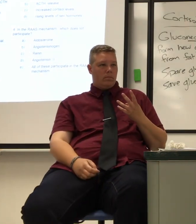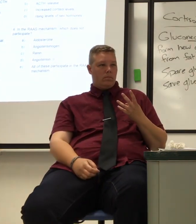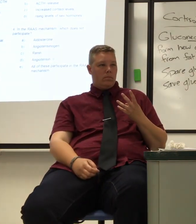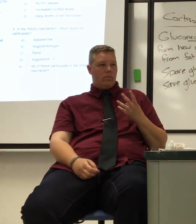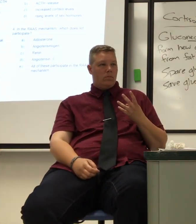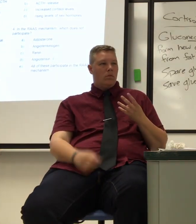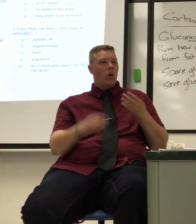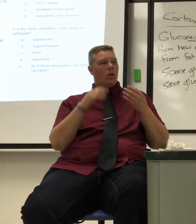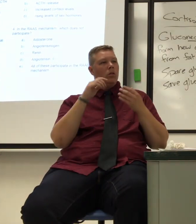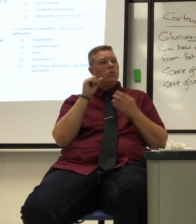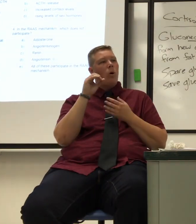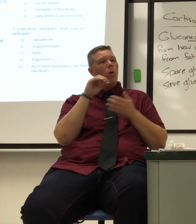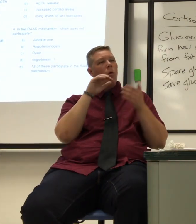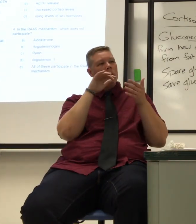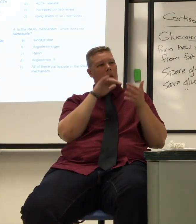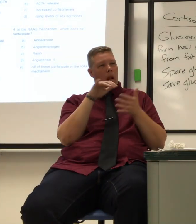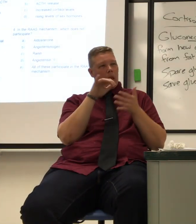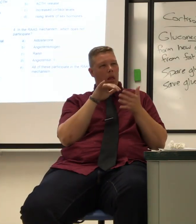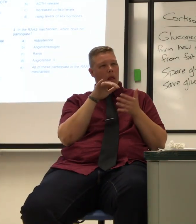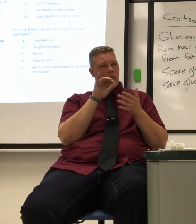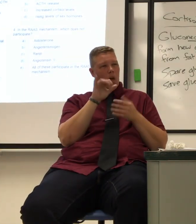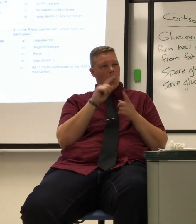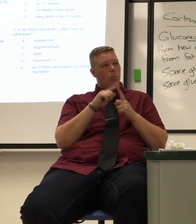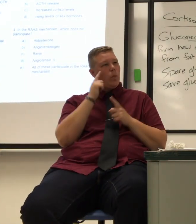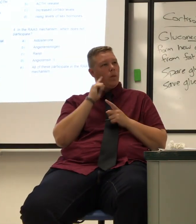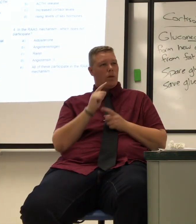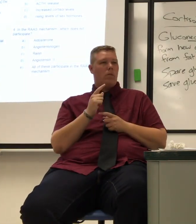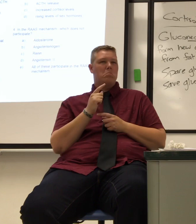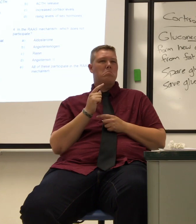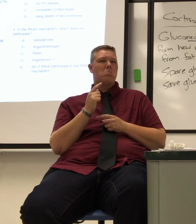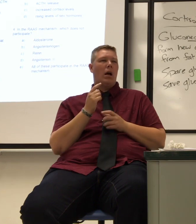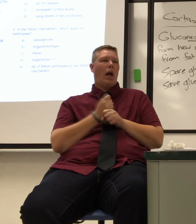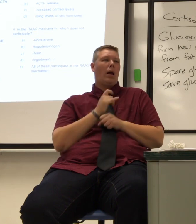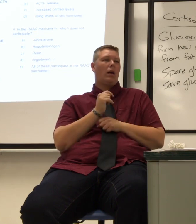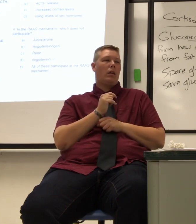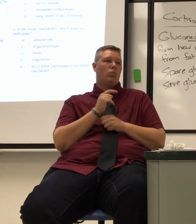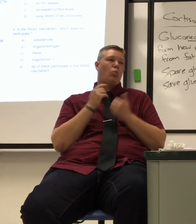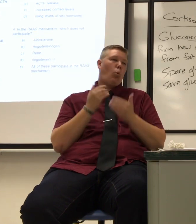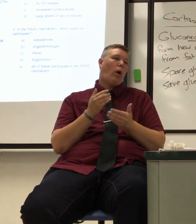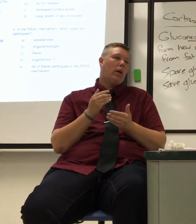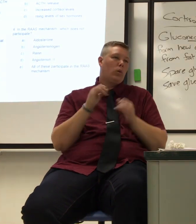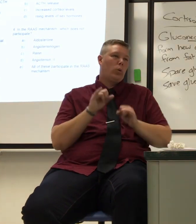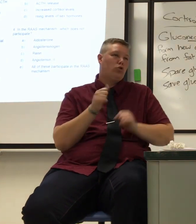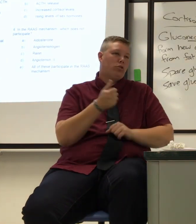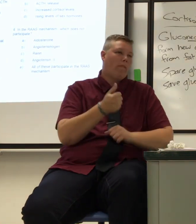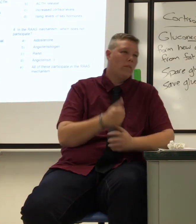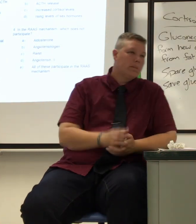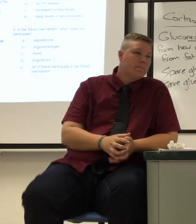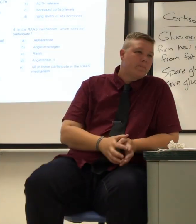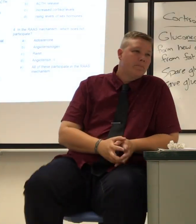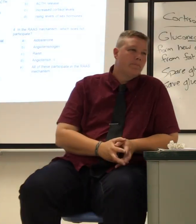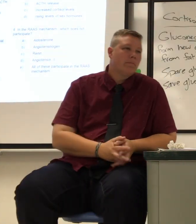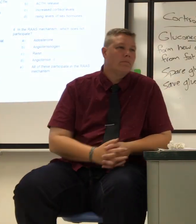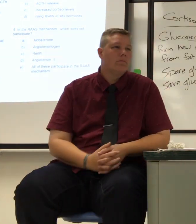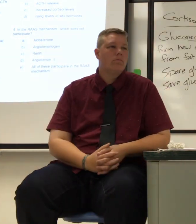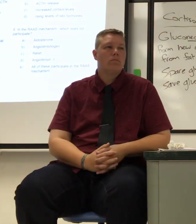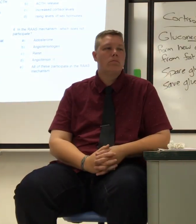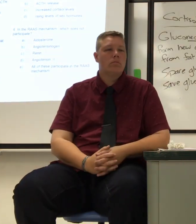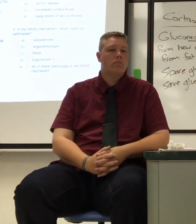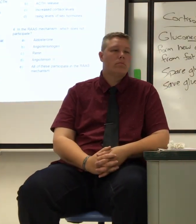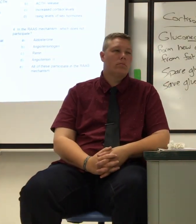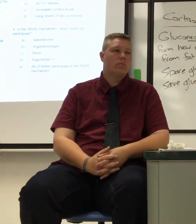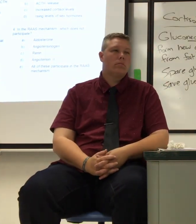this. When you think you've mastered it, try to answer those questions. They should be simple if you've got it down.